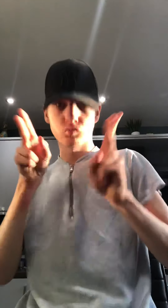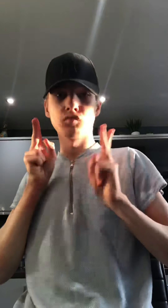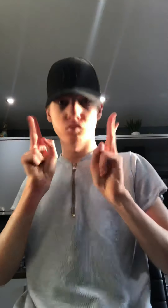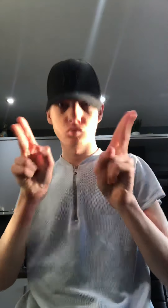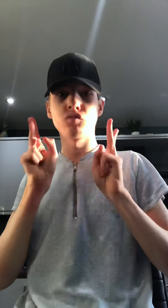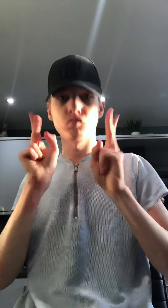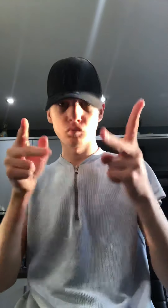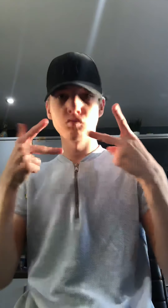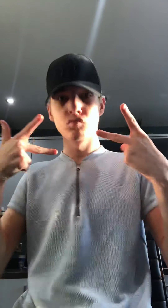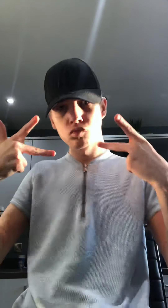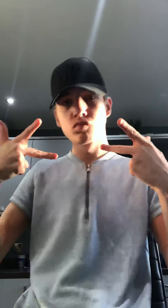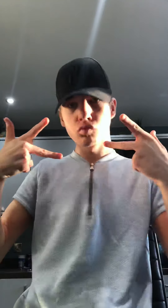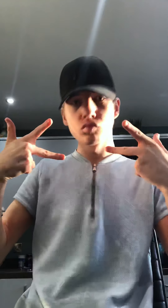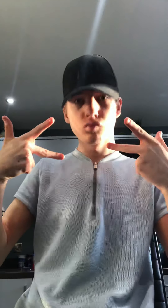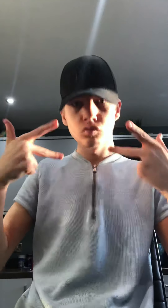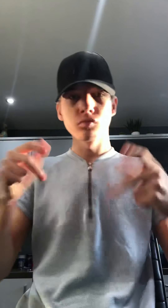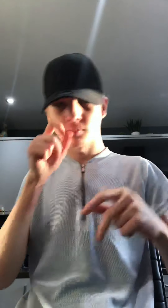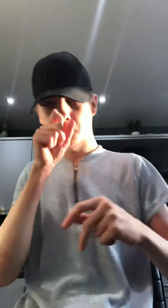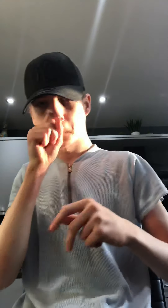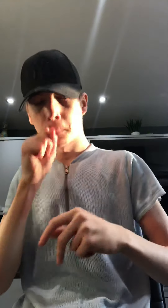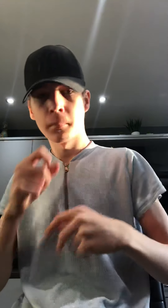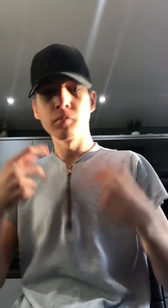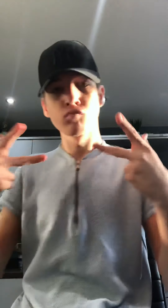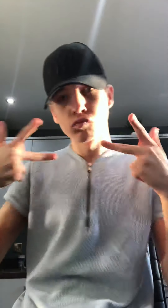know that the will go on.